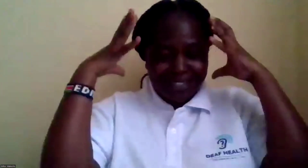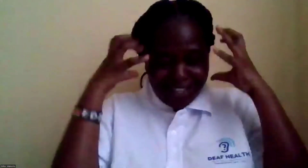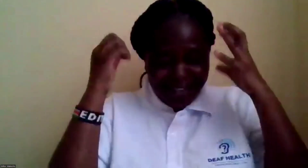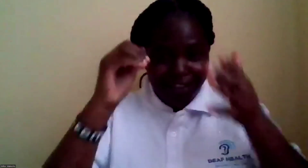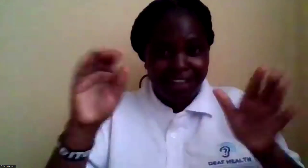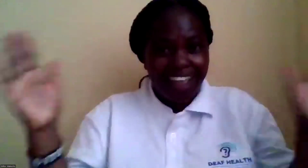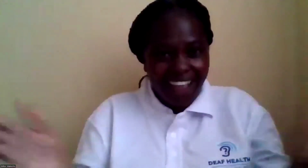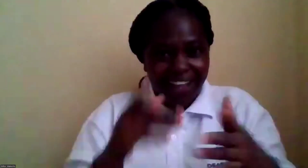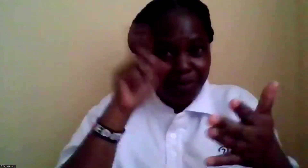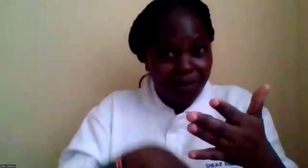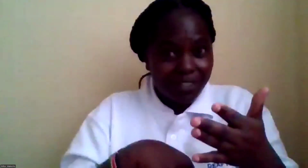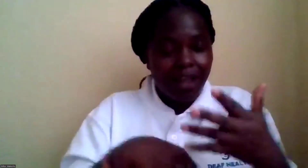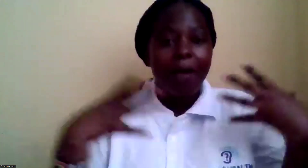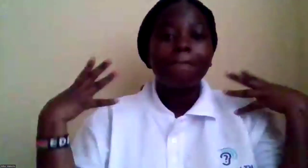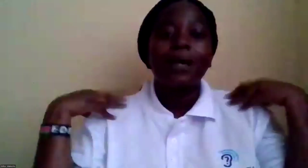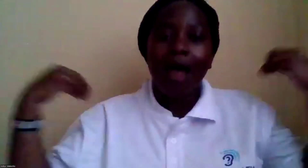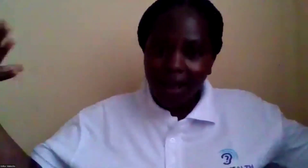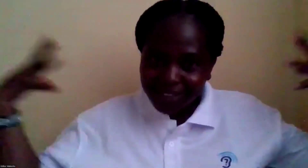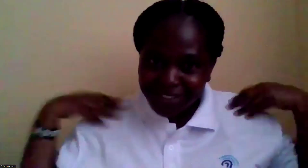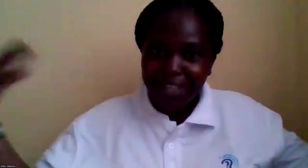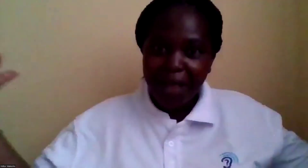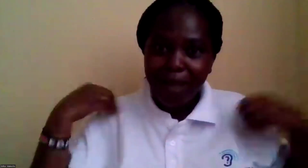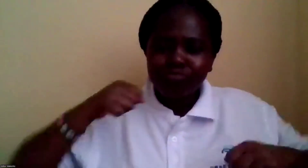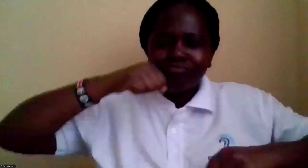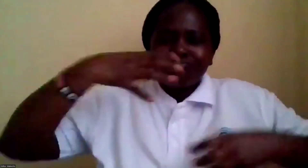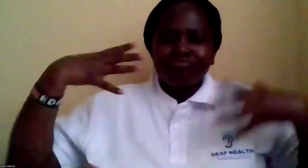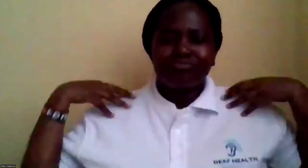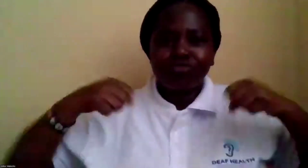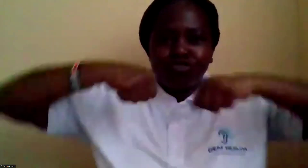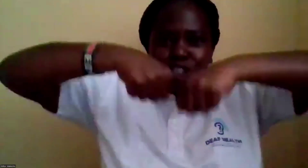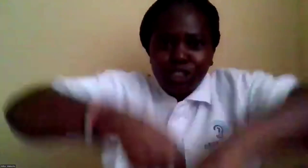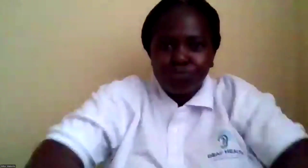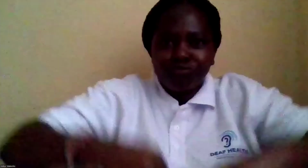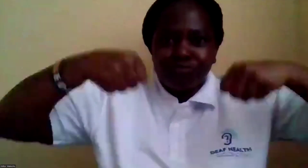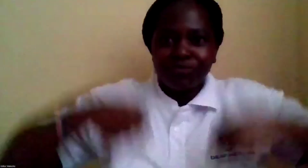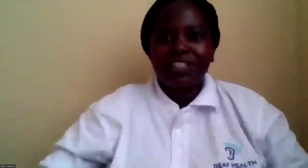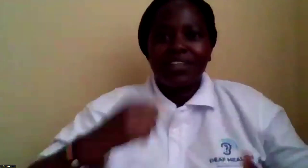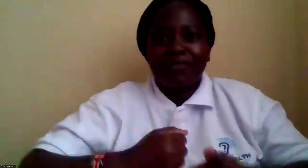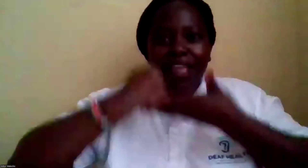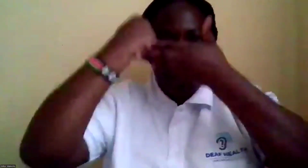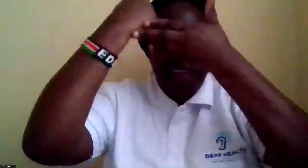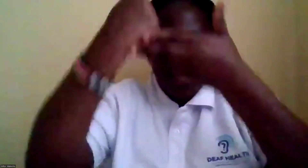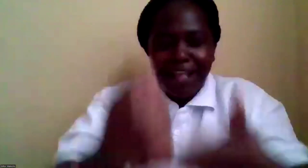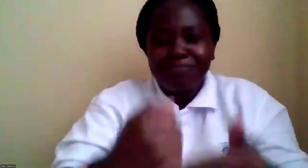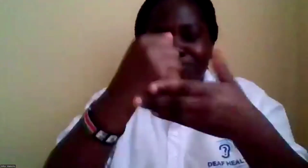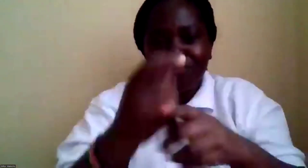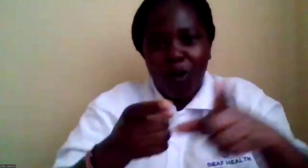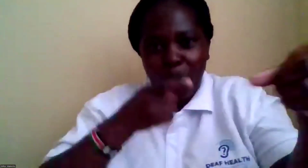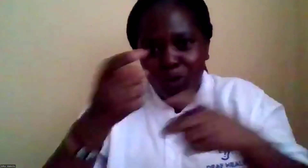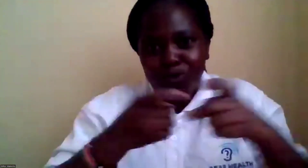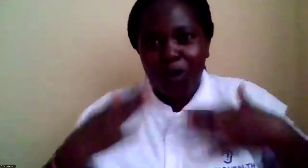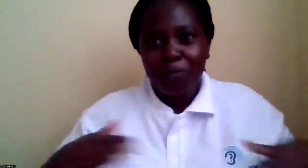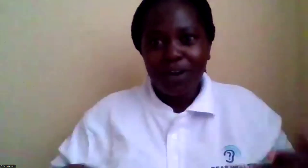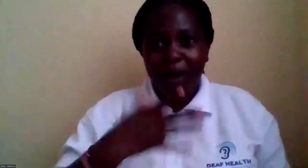as though exercise is a great way to go about it, right? Because it helps you to hit many, many birds with one stone. Yeah, that's